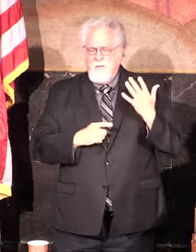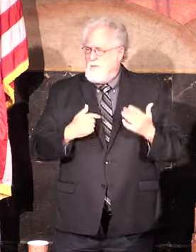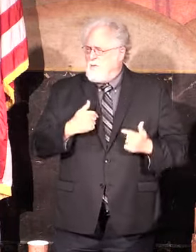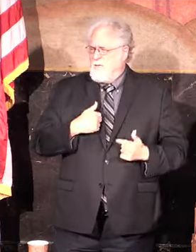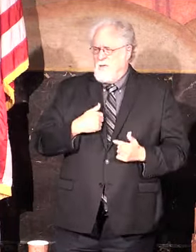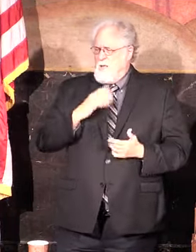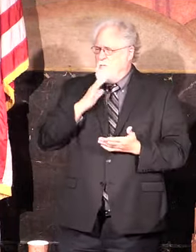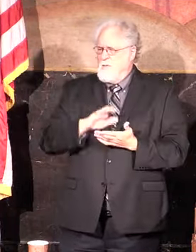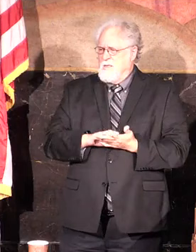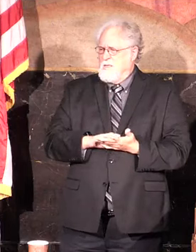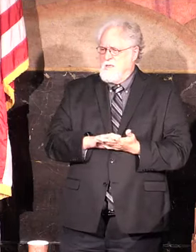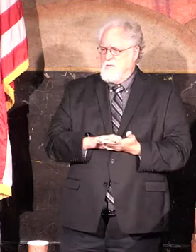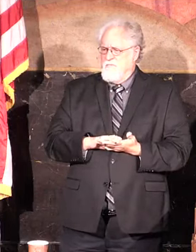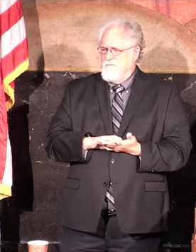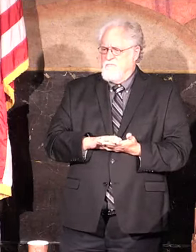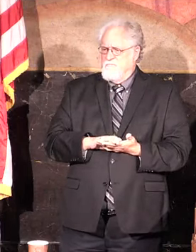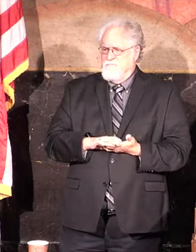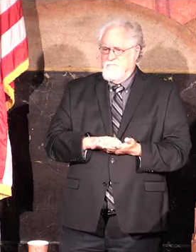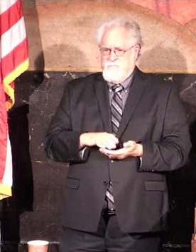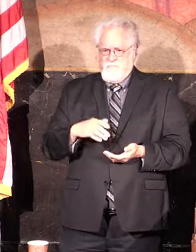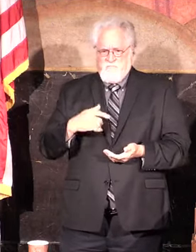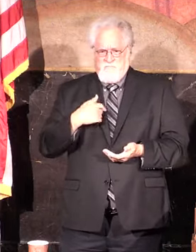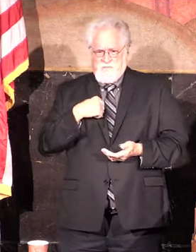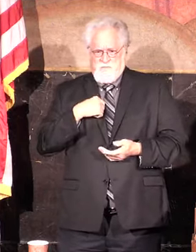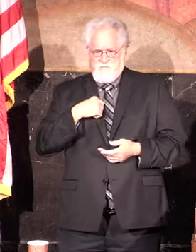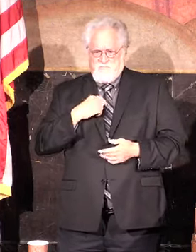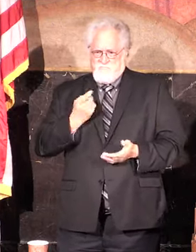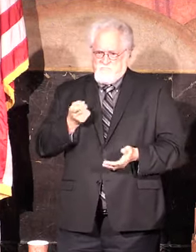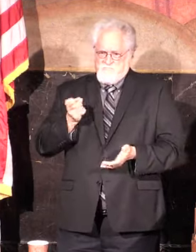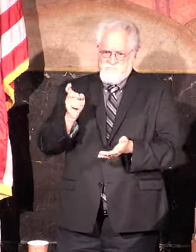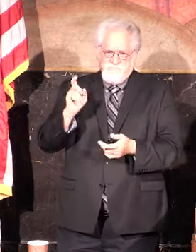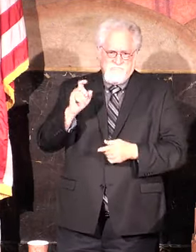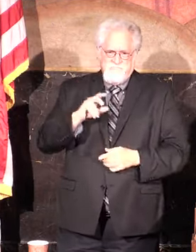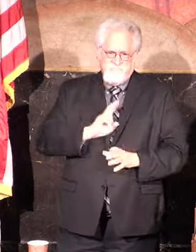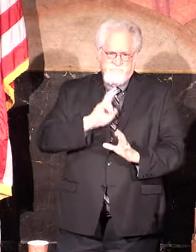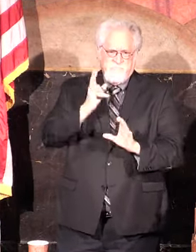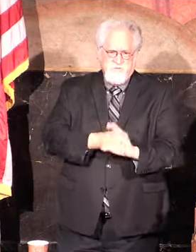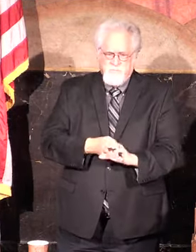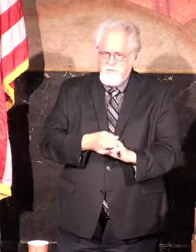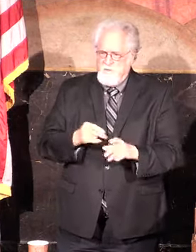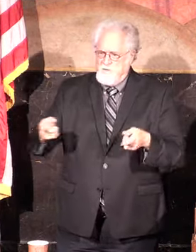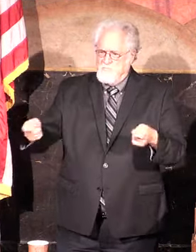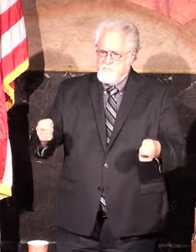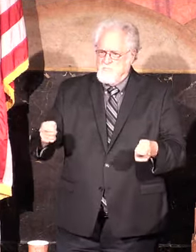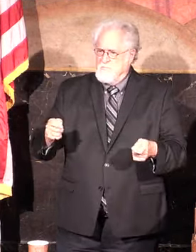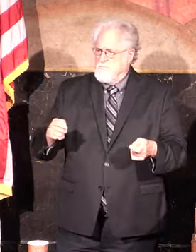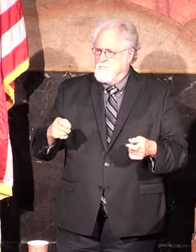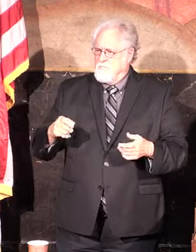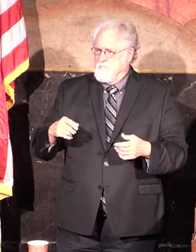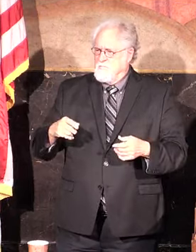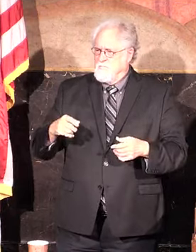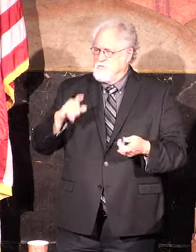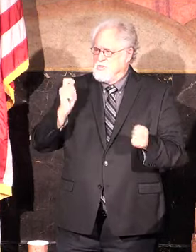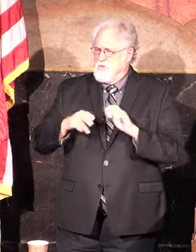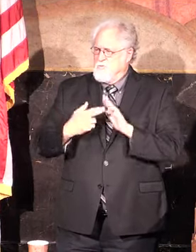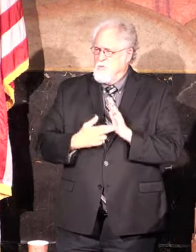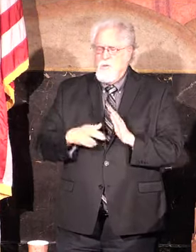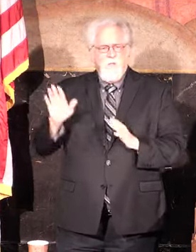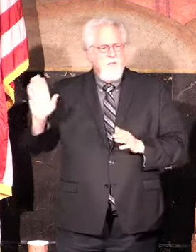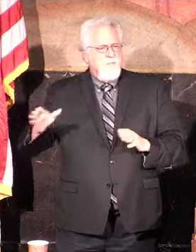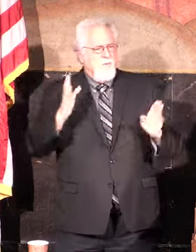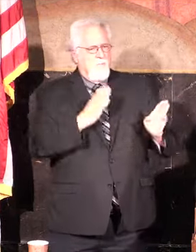don't believe it's going to be necessary for me to go in and overrule what they're doing, because the plans that they have come up with,